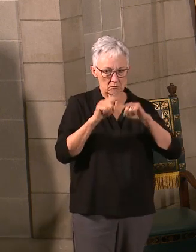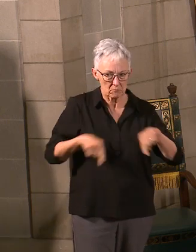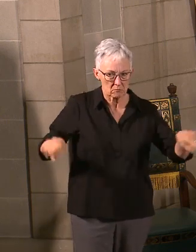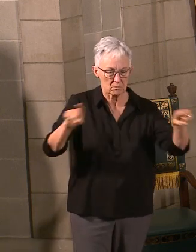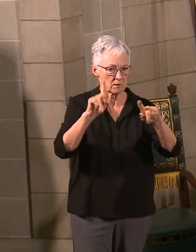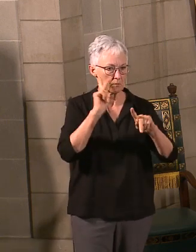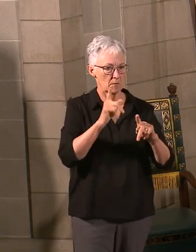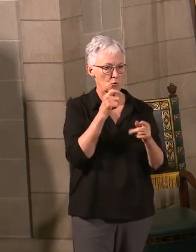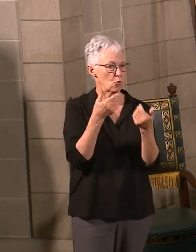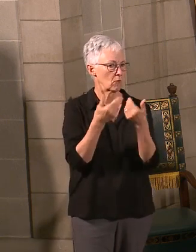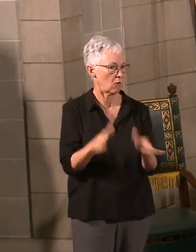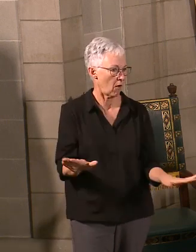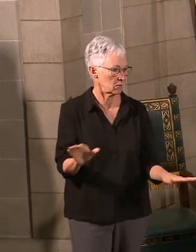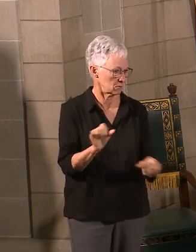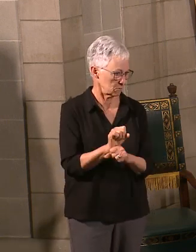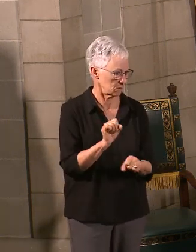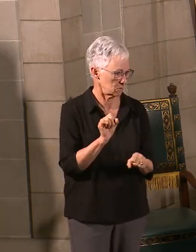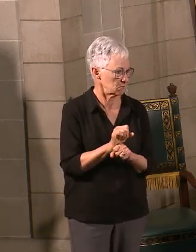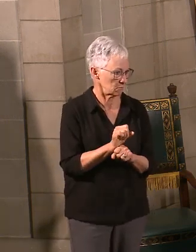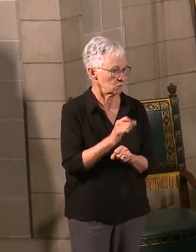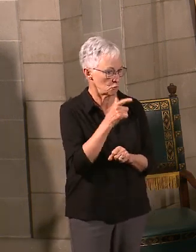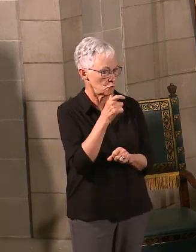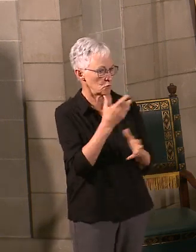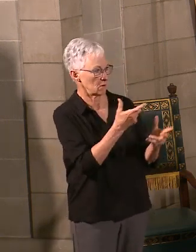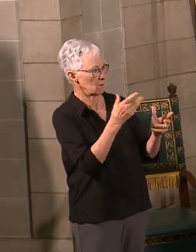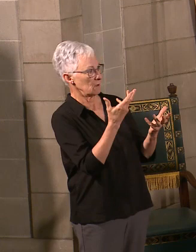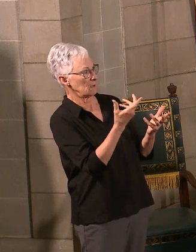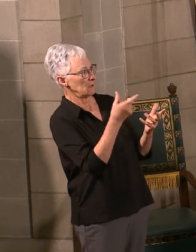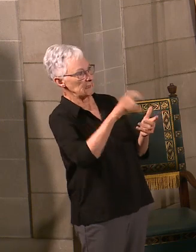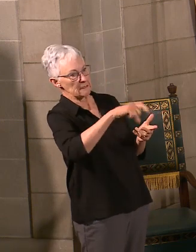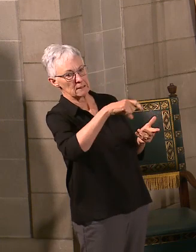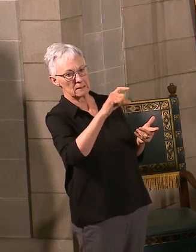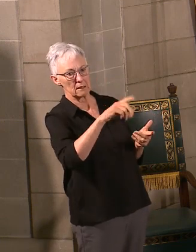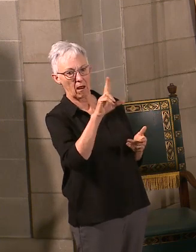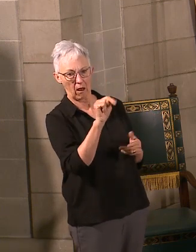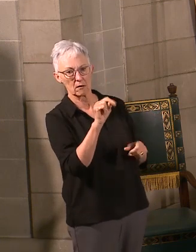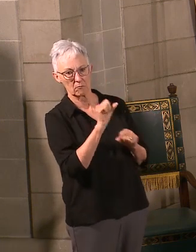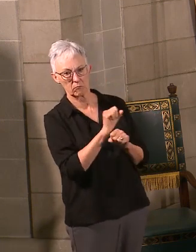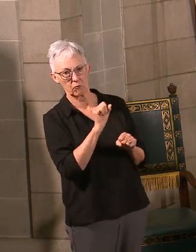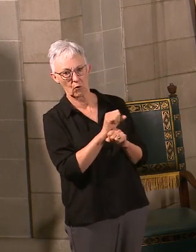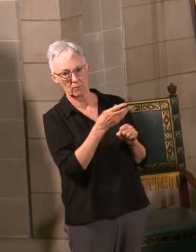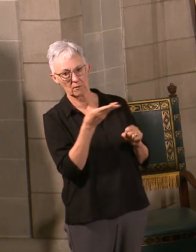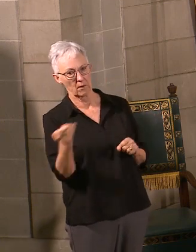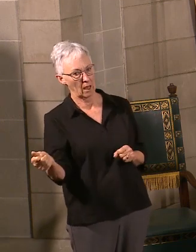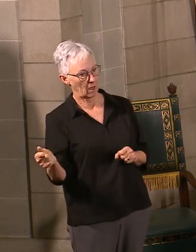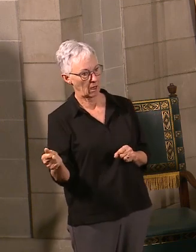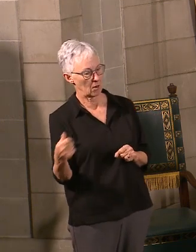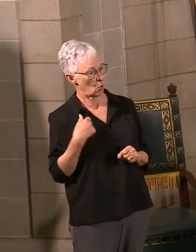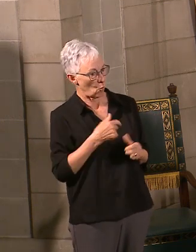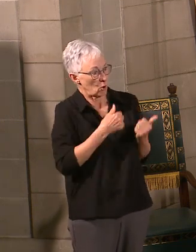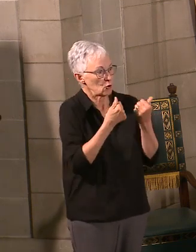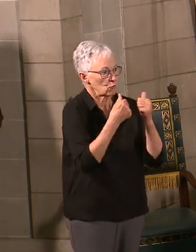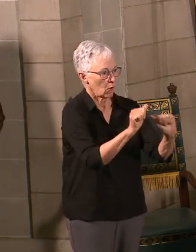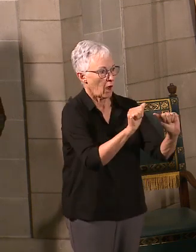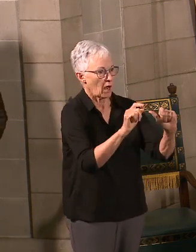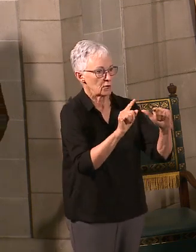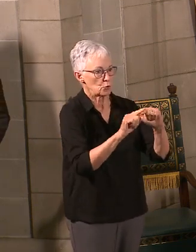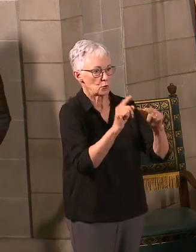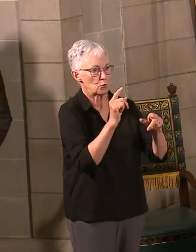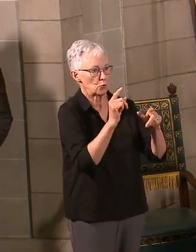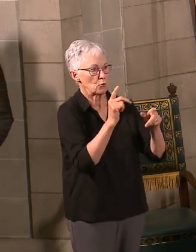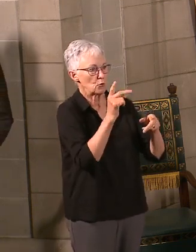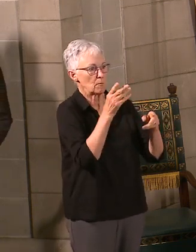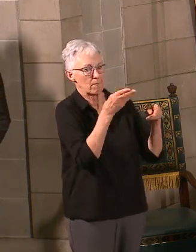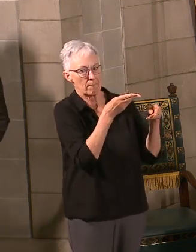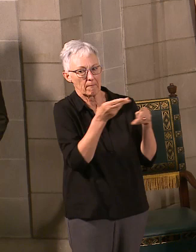those applications coming in, it used to only take us 14 days. We're still trying to keep it within 28 days, which is the federal standard. So he's got a